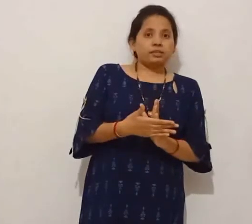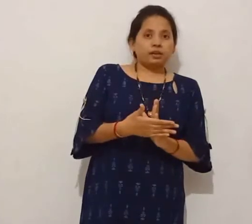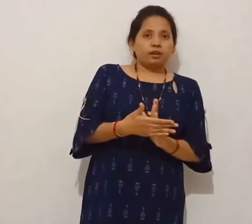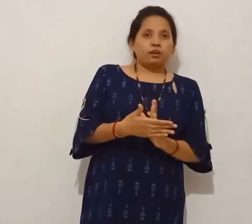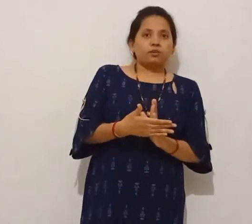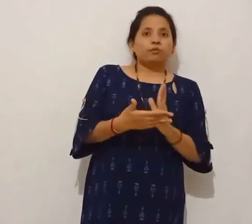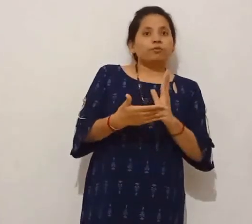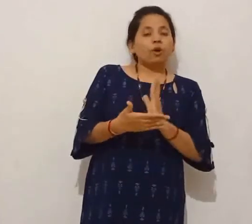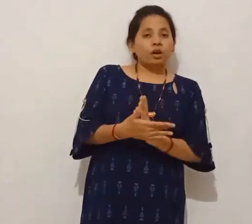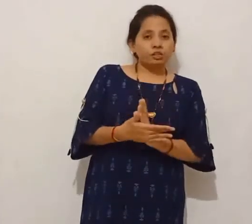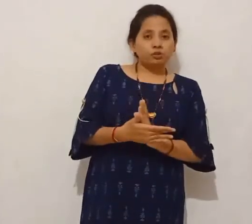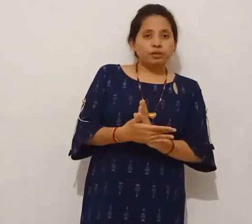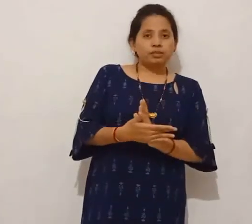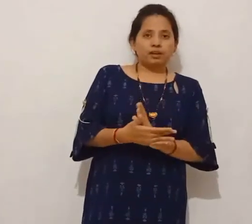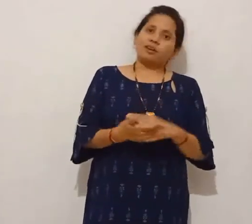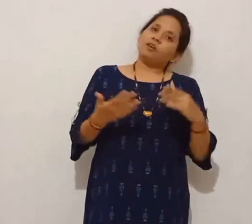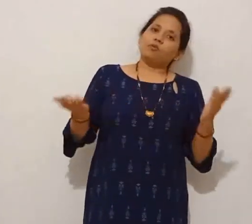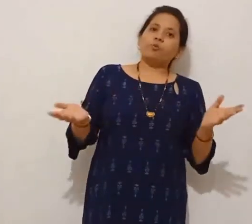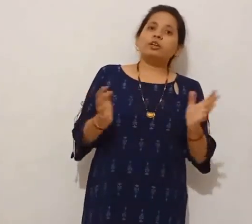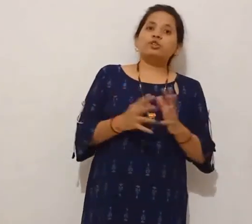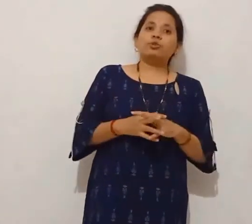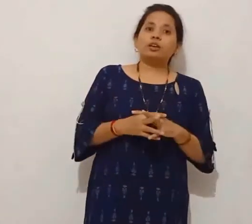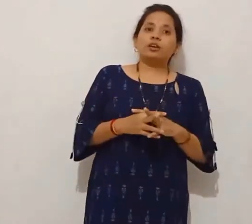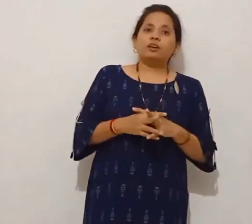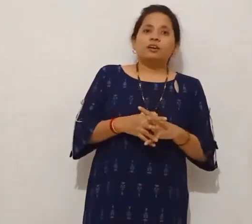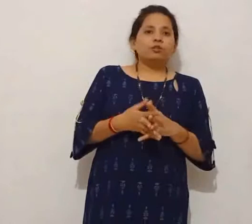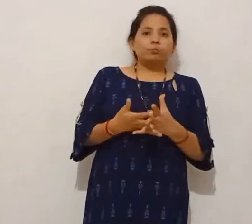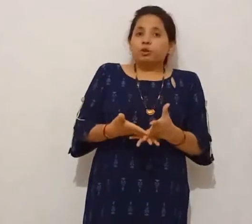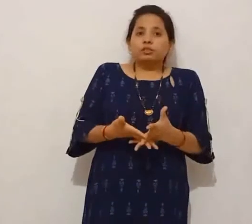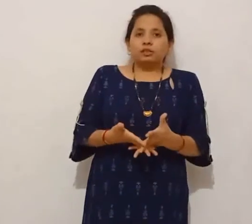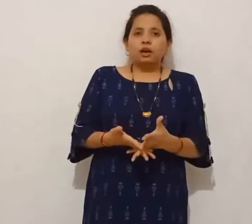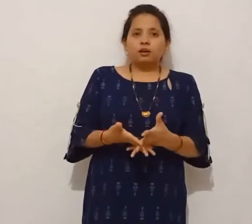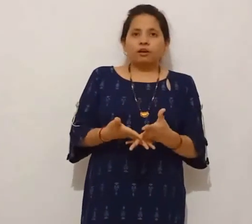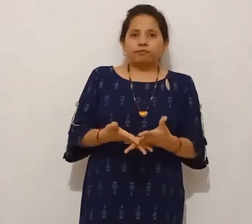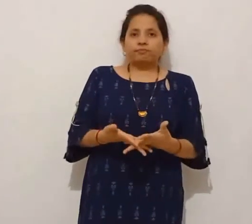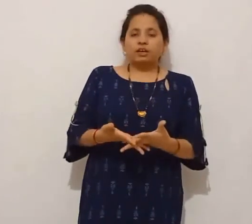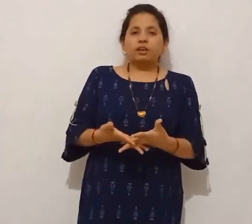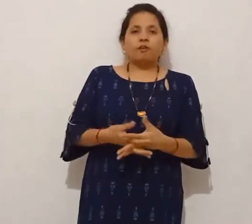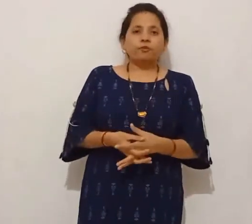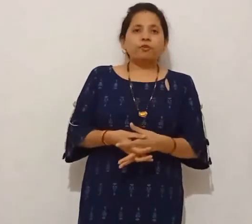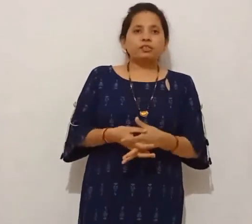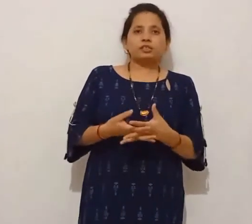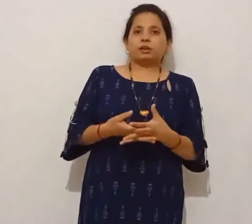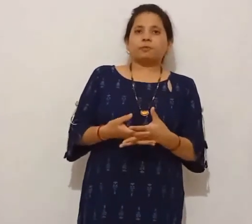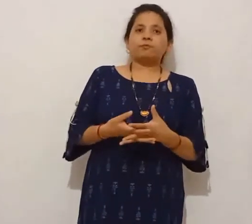hai, consumers hai, wo bhi rich hote hain. So because they are they can afford this type of goods